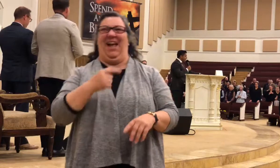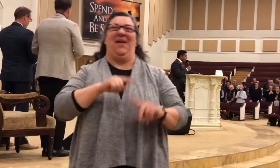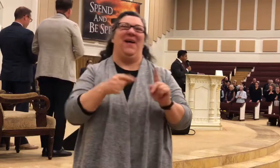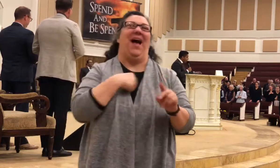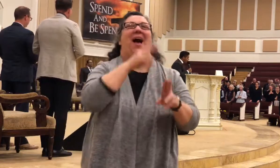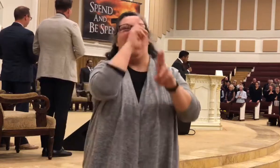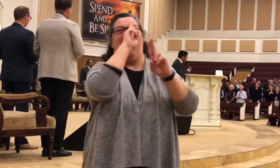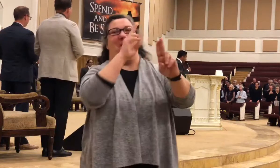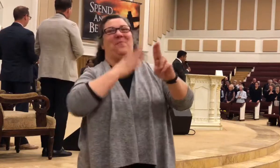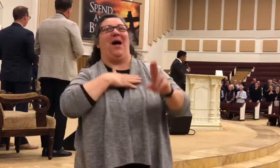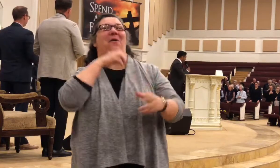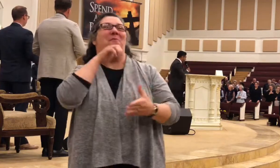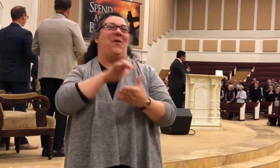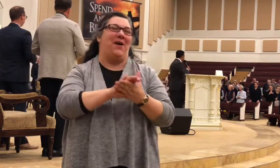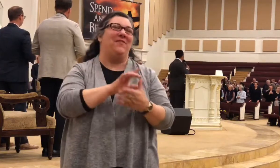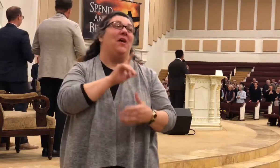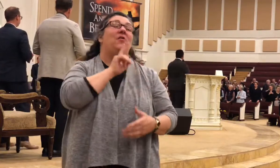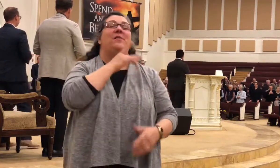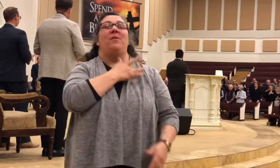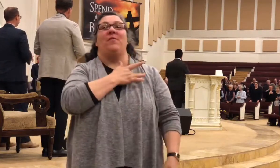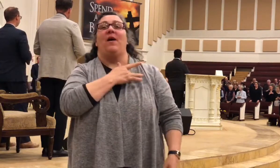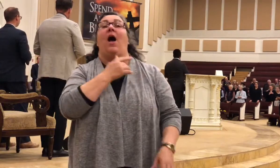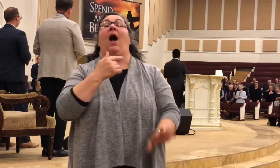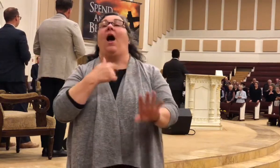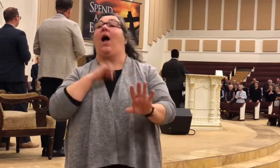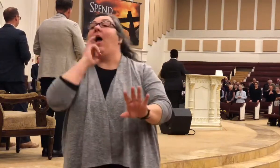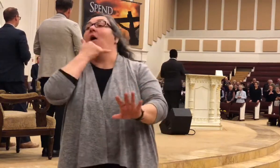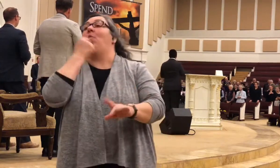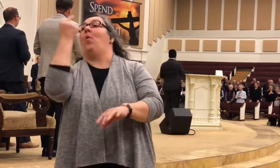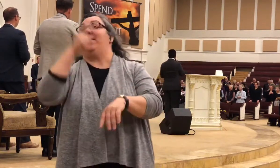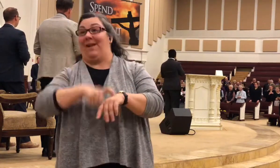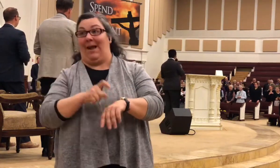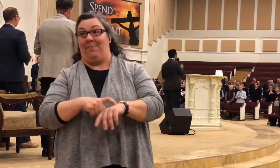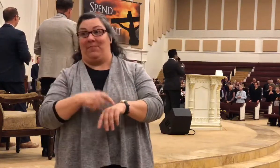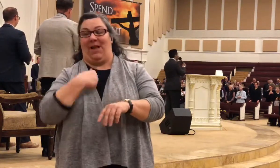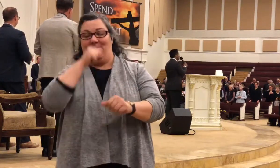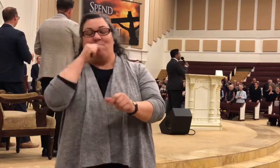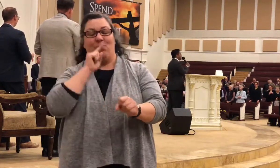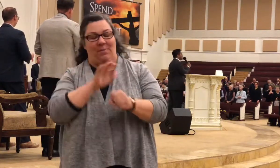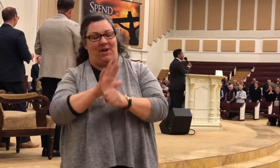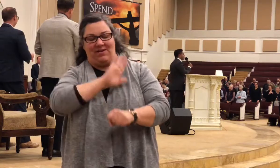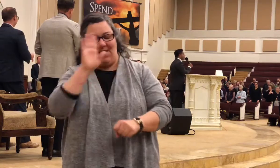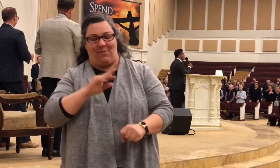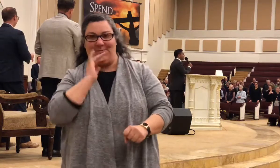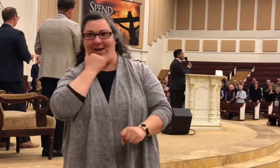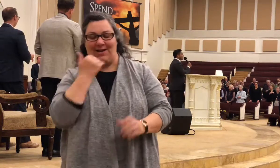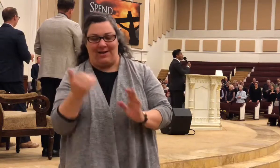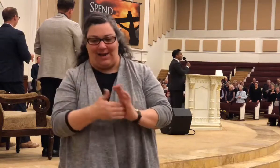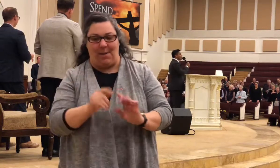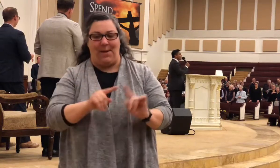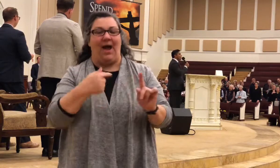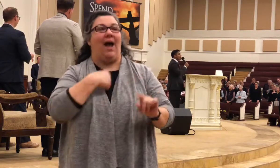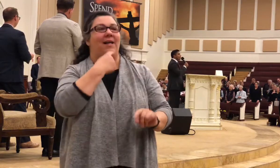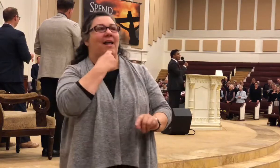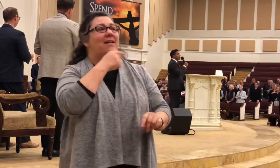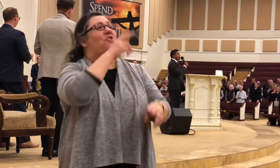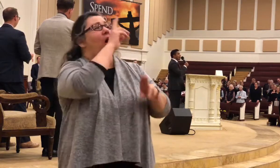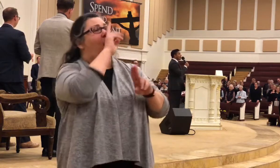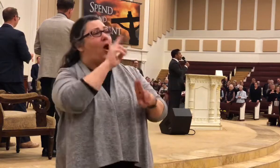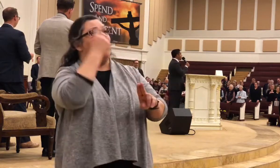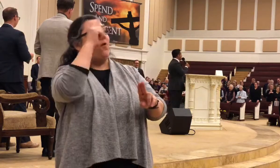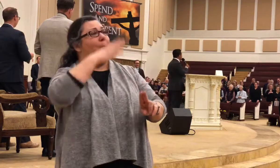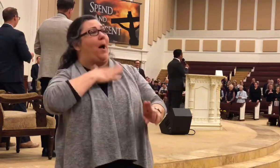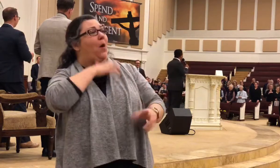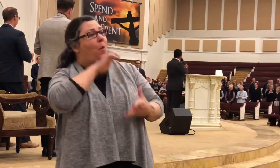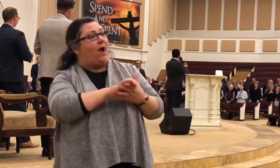wife, and it's a privilege. I said this wrong one time, and I'll never make the mistake again. But I said it is an honor for my wife to